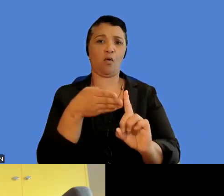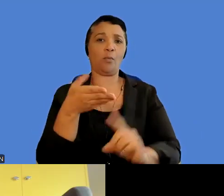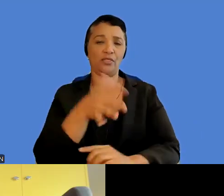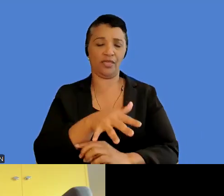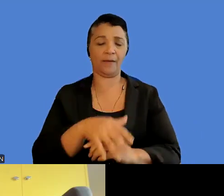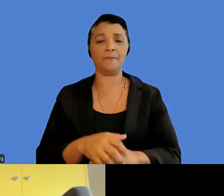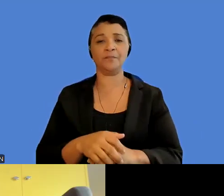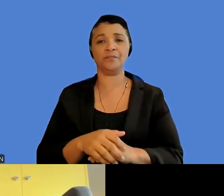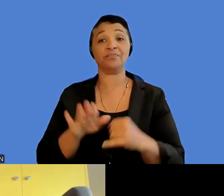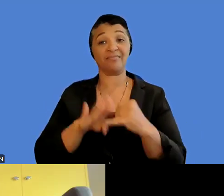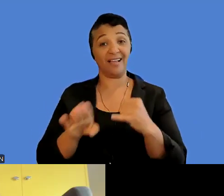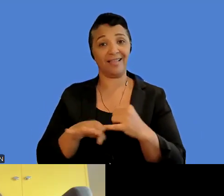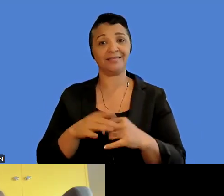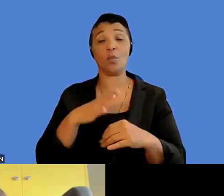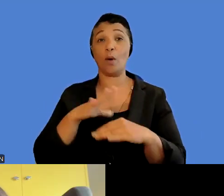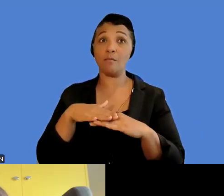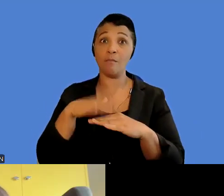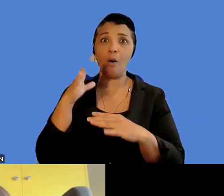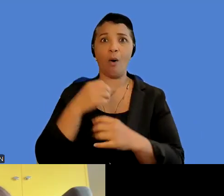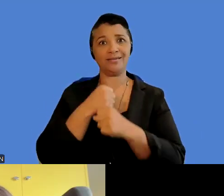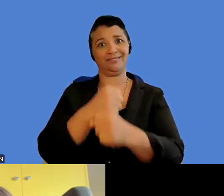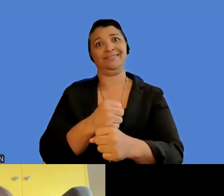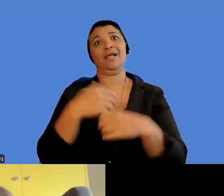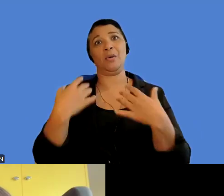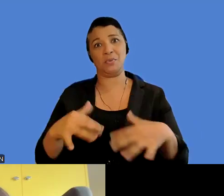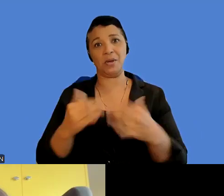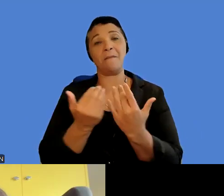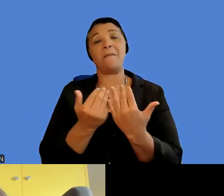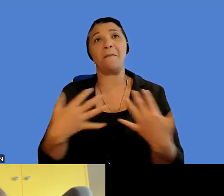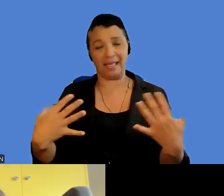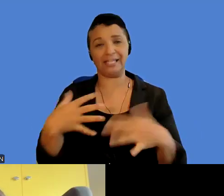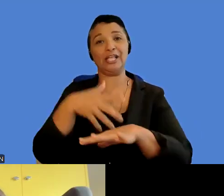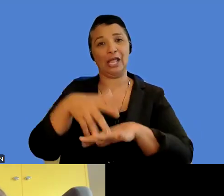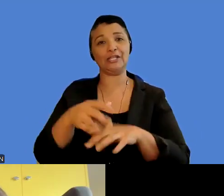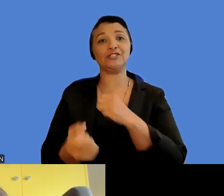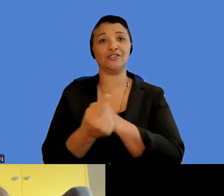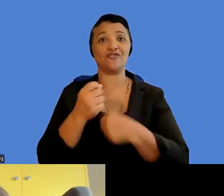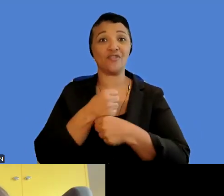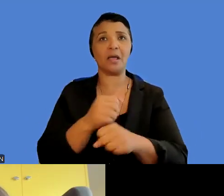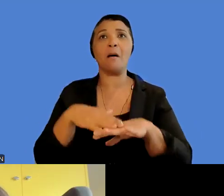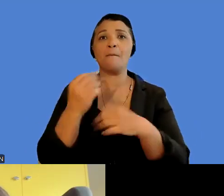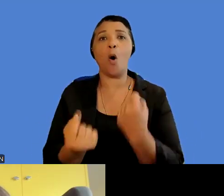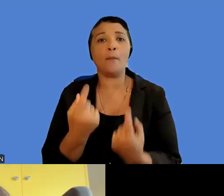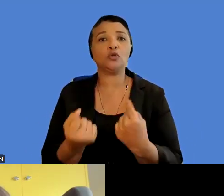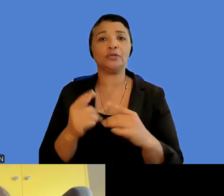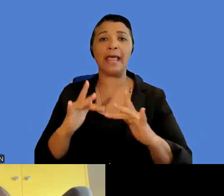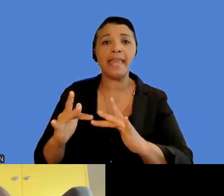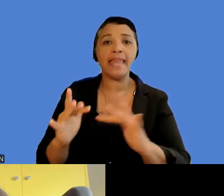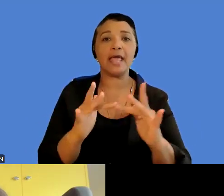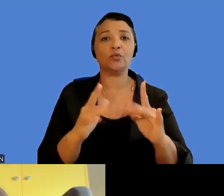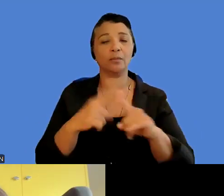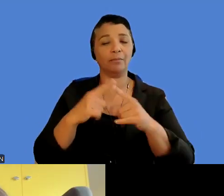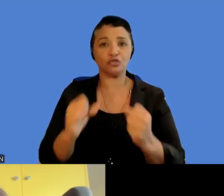Finally, if we can get as much Indigenous representation at the GDS as possible, then there's much more opportunity for networking and strengthening this